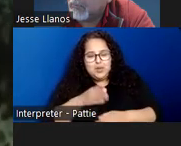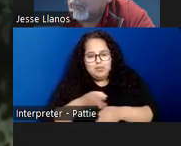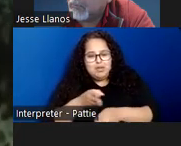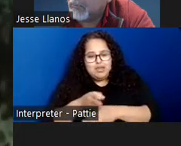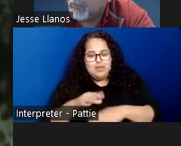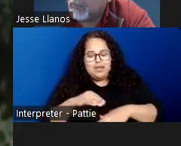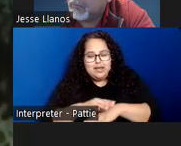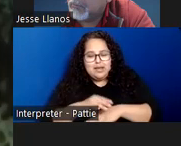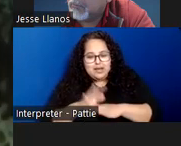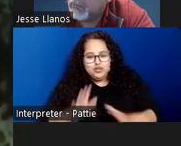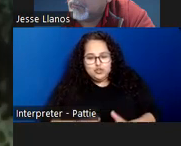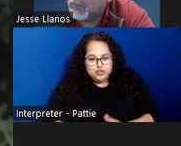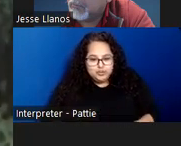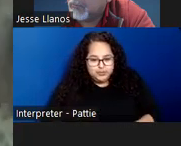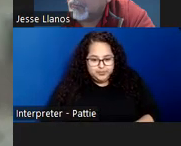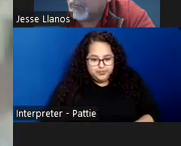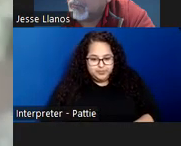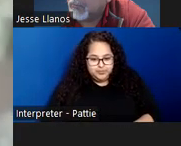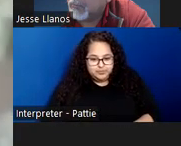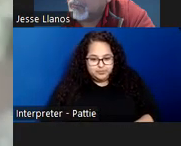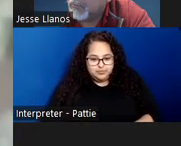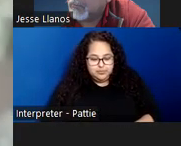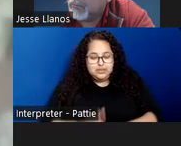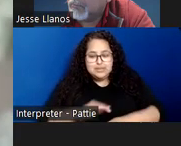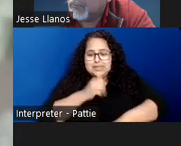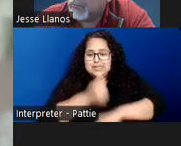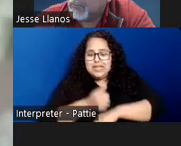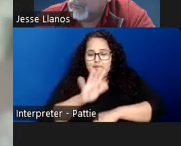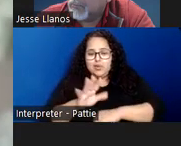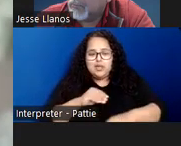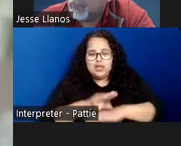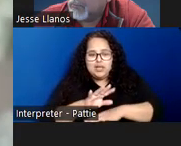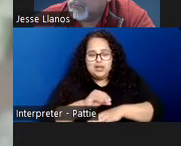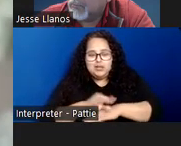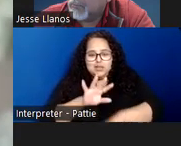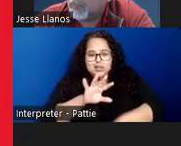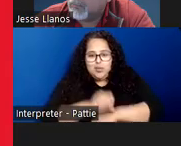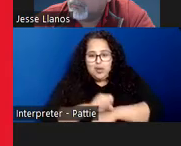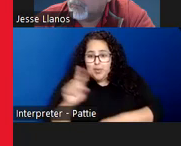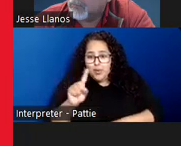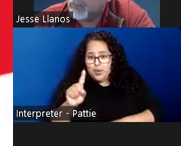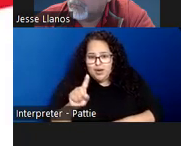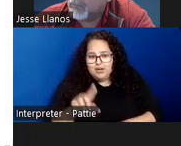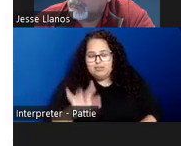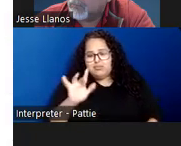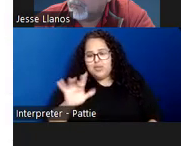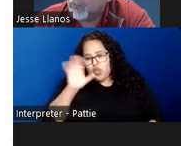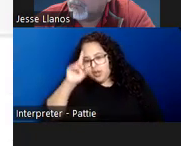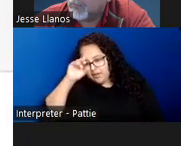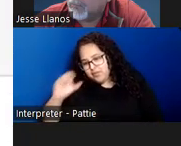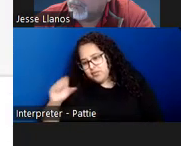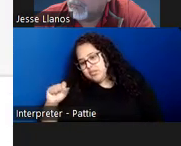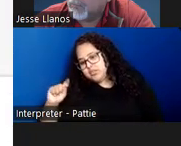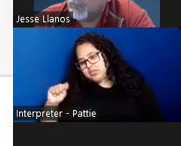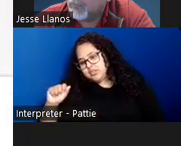1 to 2 times a year. To schedule your counseling appointment, you can go online, click on the link for Starfish Counseling